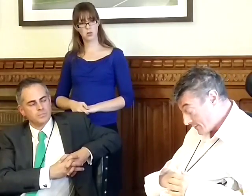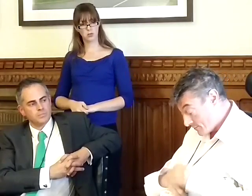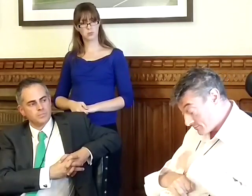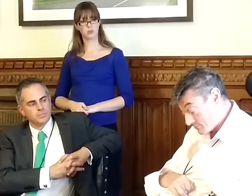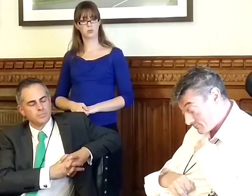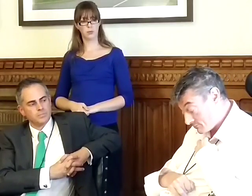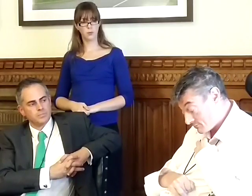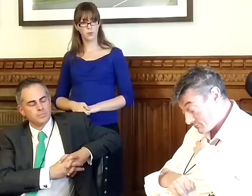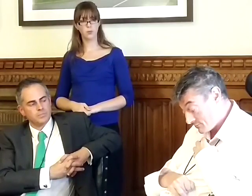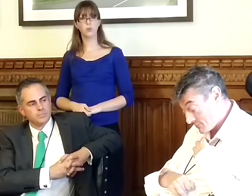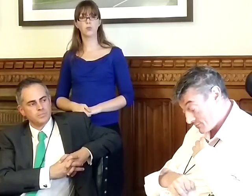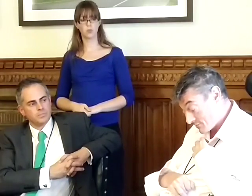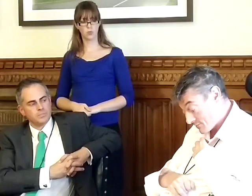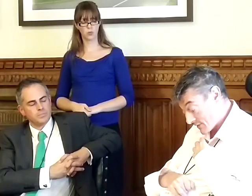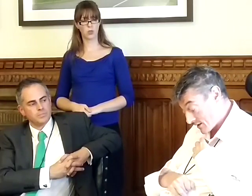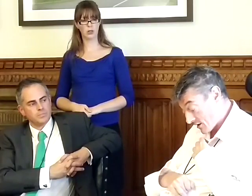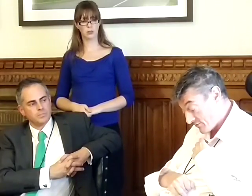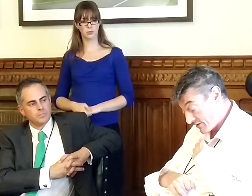So